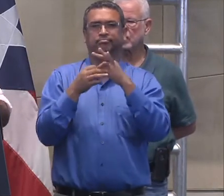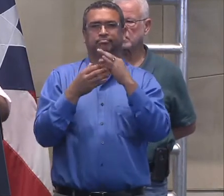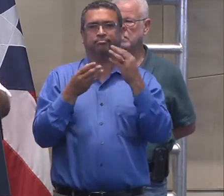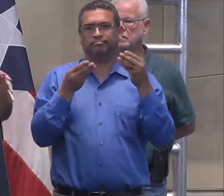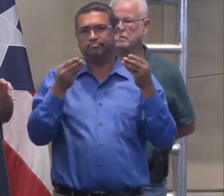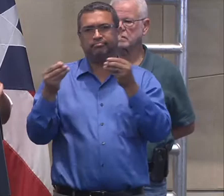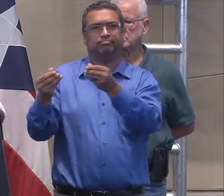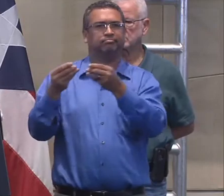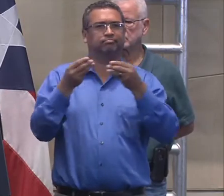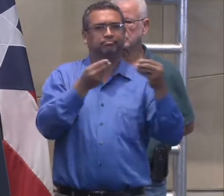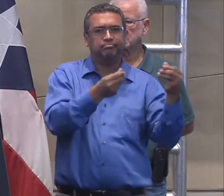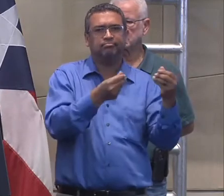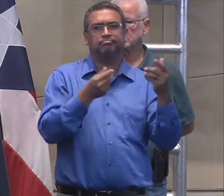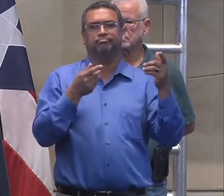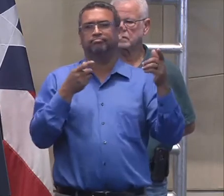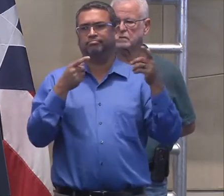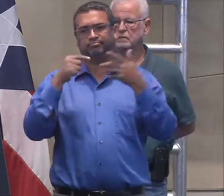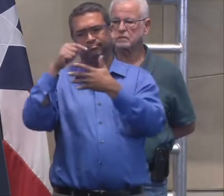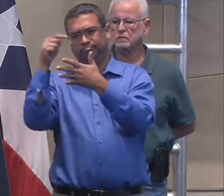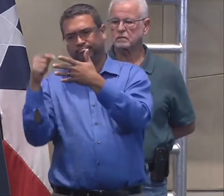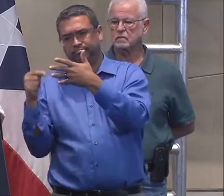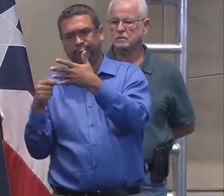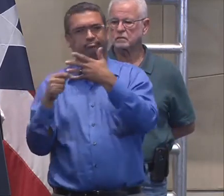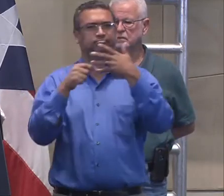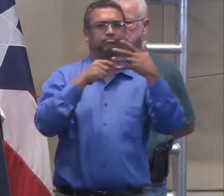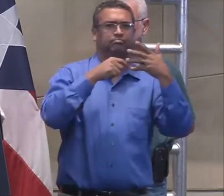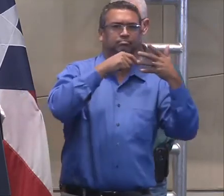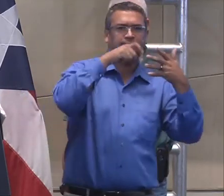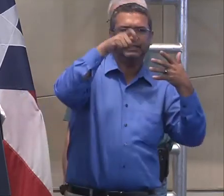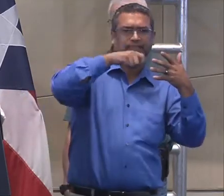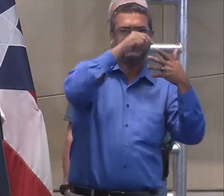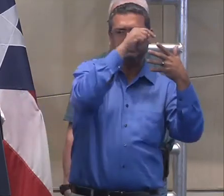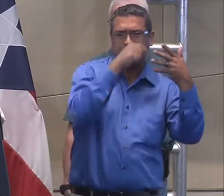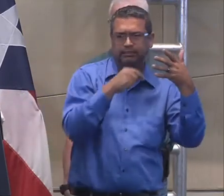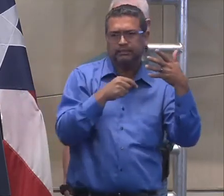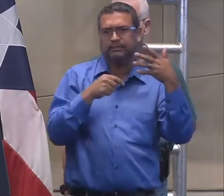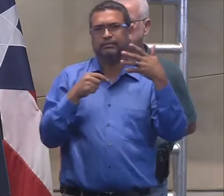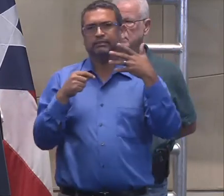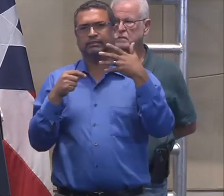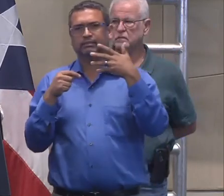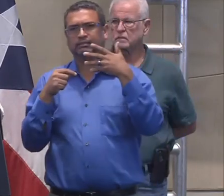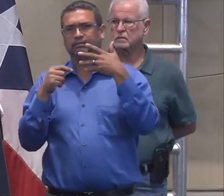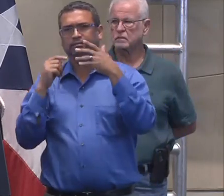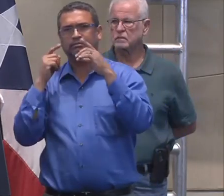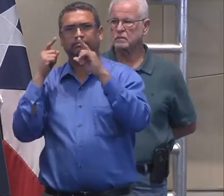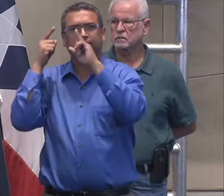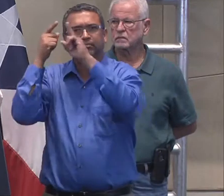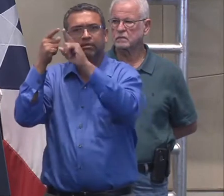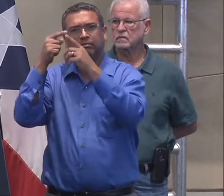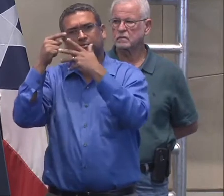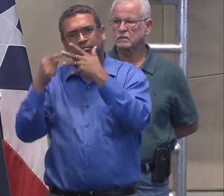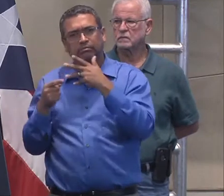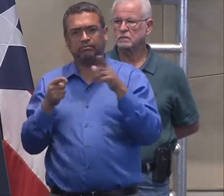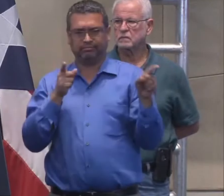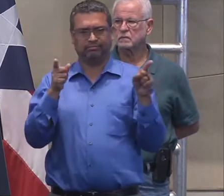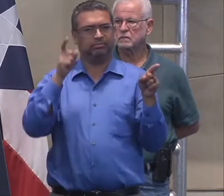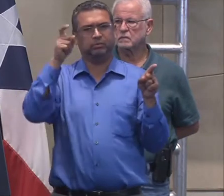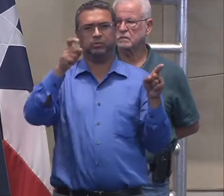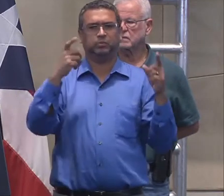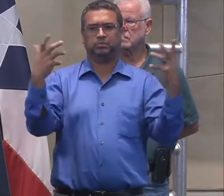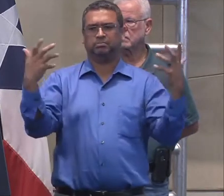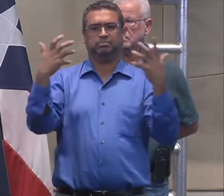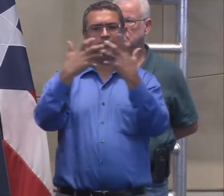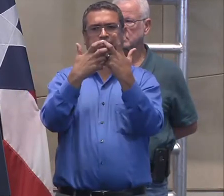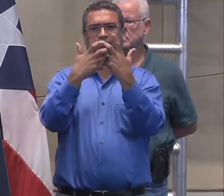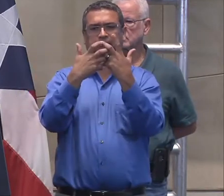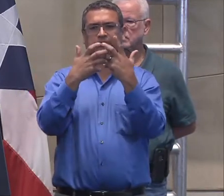you know, all of the components that were already in play in Puerto Rico and we can, uh, rebuild it so that, what I'm trying to say